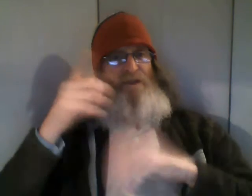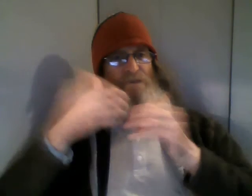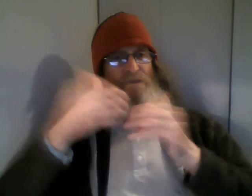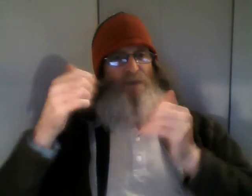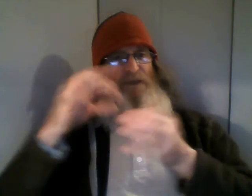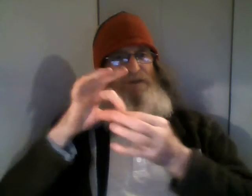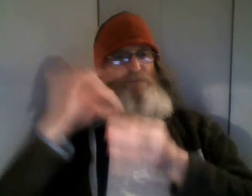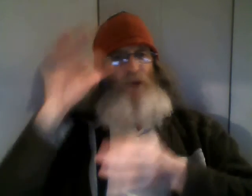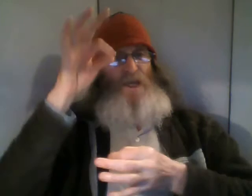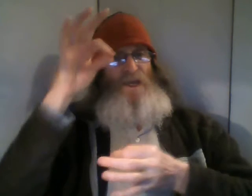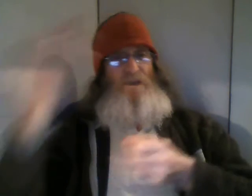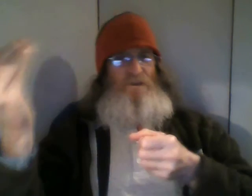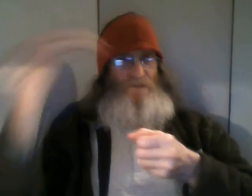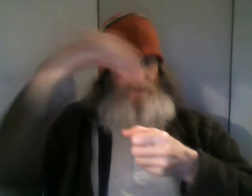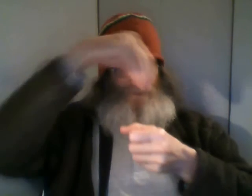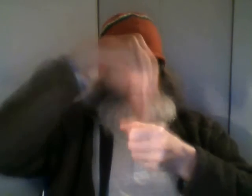She's a counselor, third floor, she's very good.